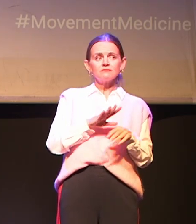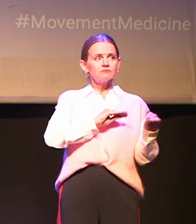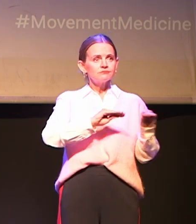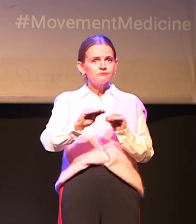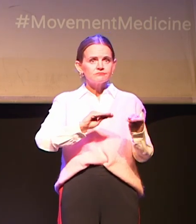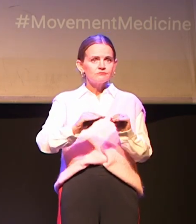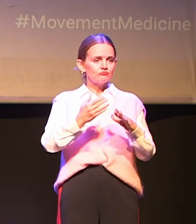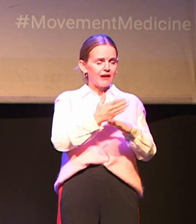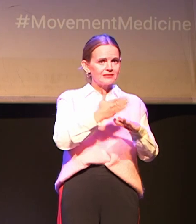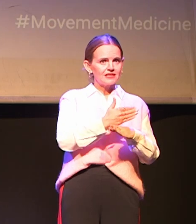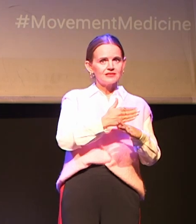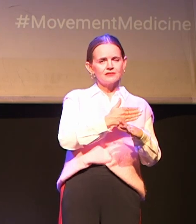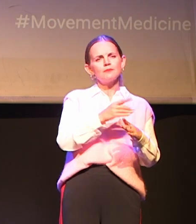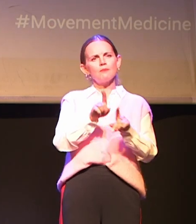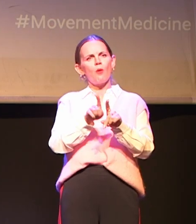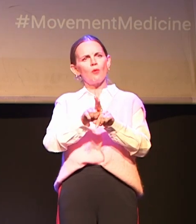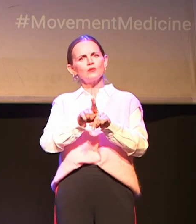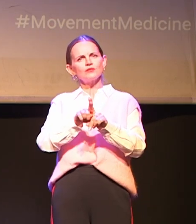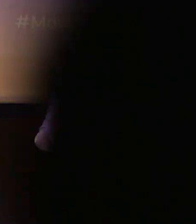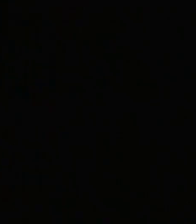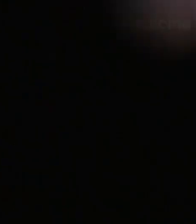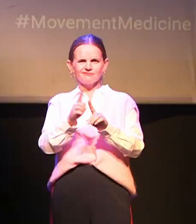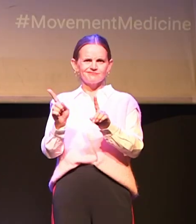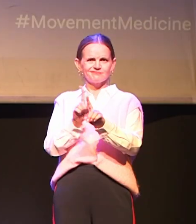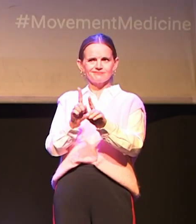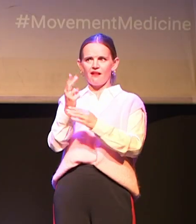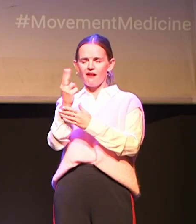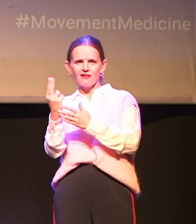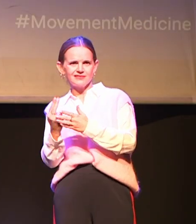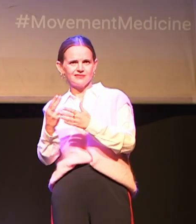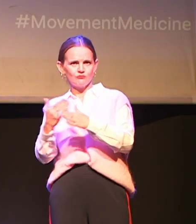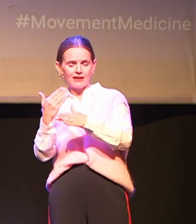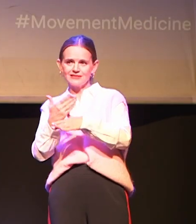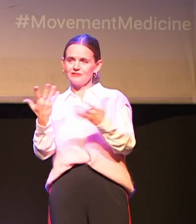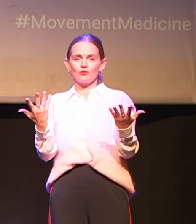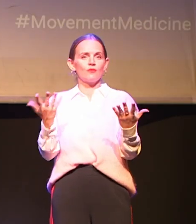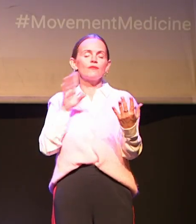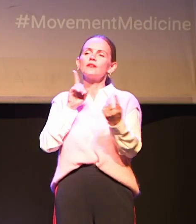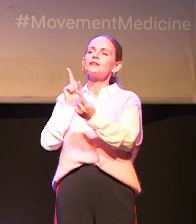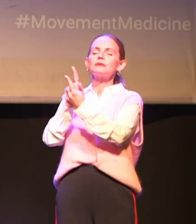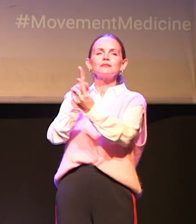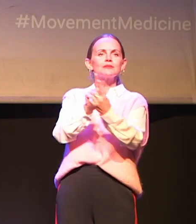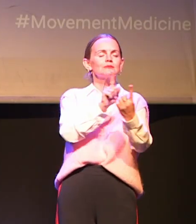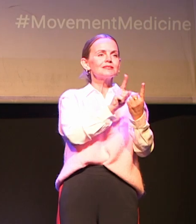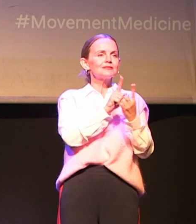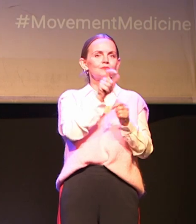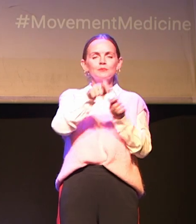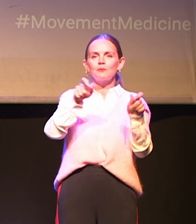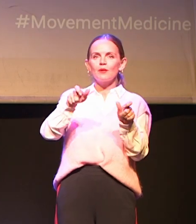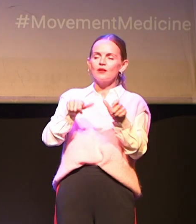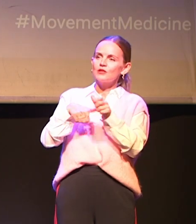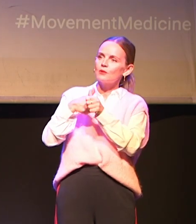completely artistic process of meeting people and trying to support them in